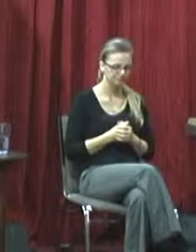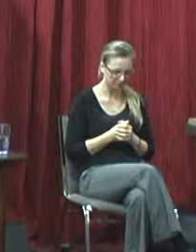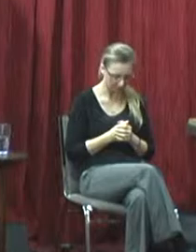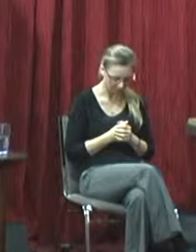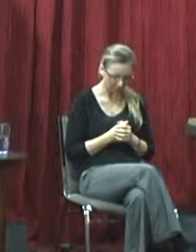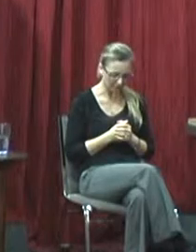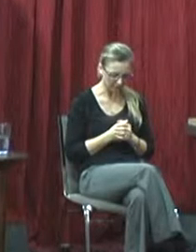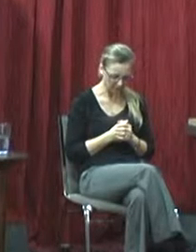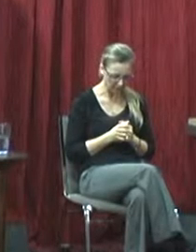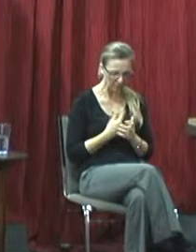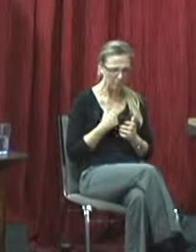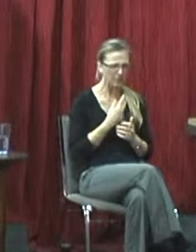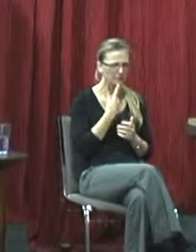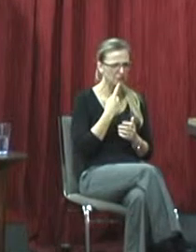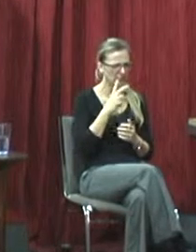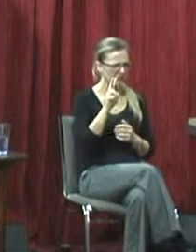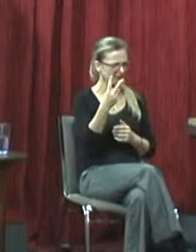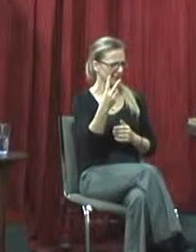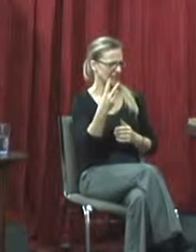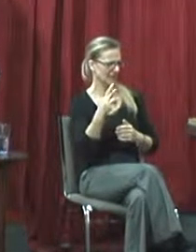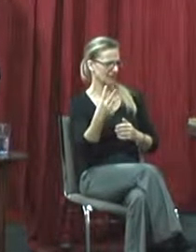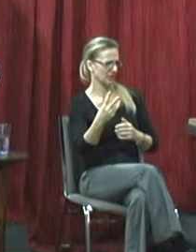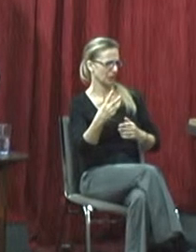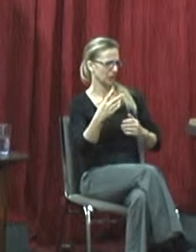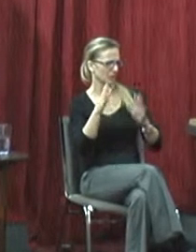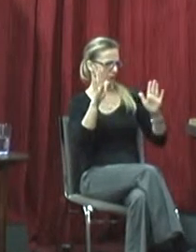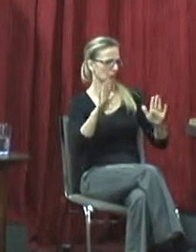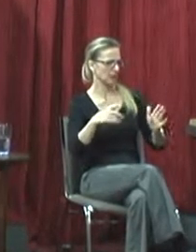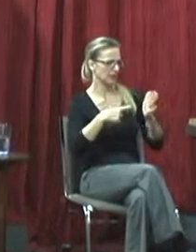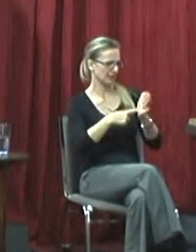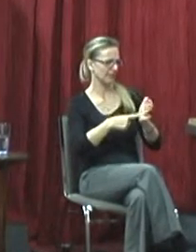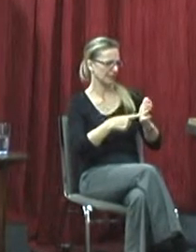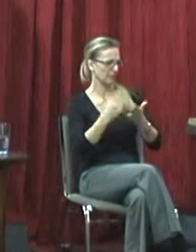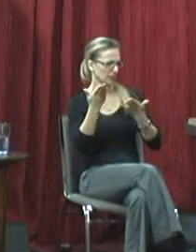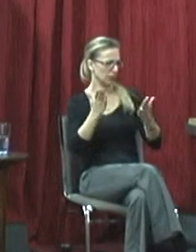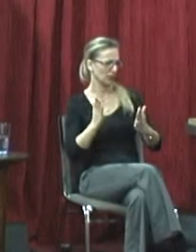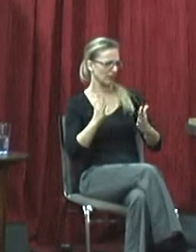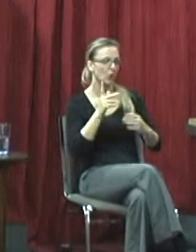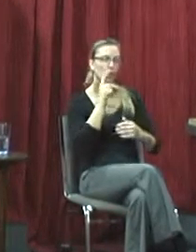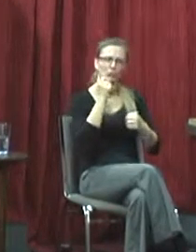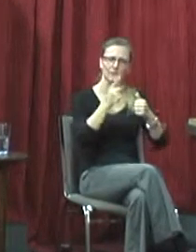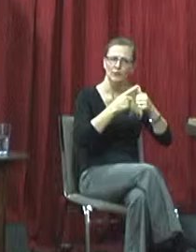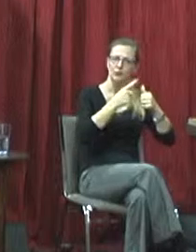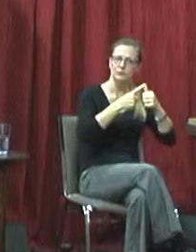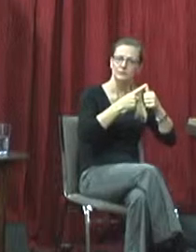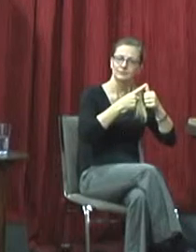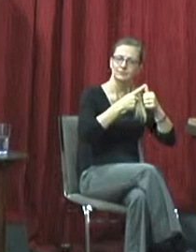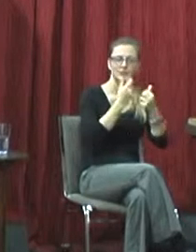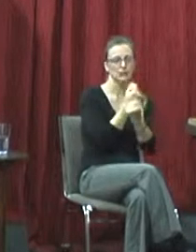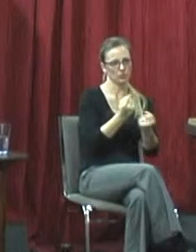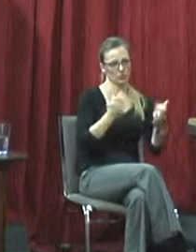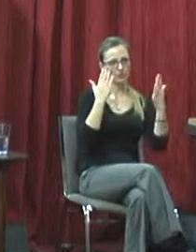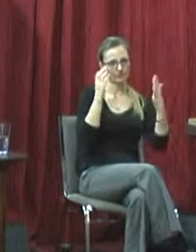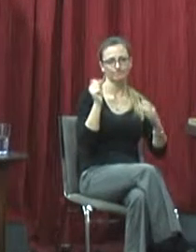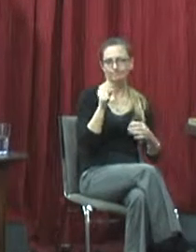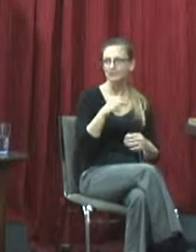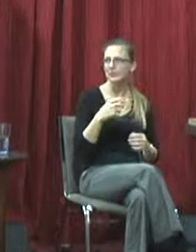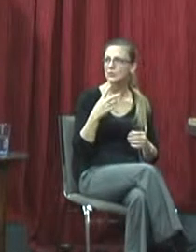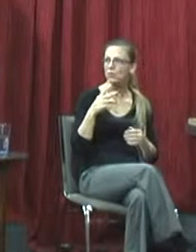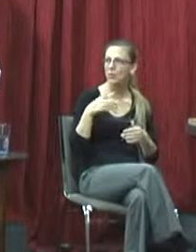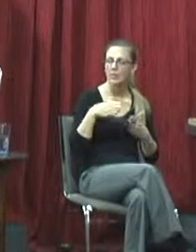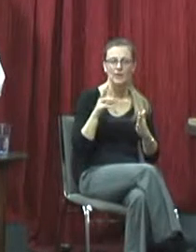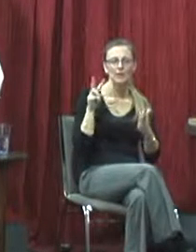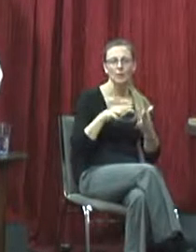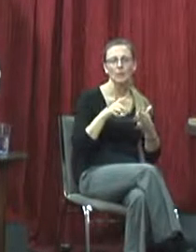example of a servant in the Bible. Who's the greatest example? Obviously, Yeshua. So let's look at what he said about